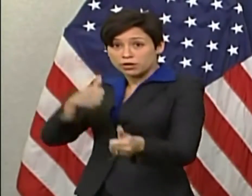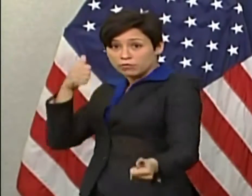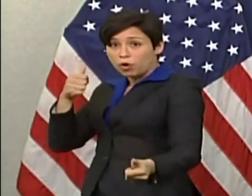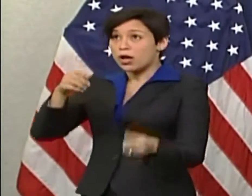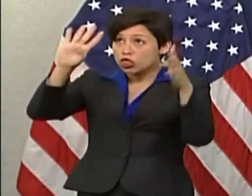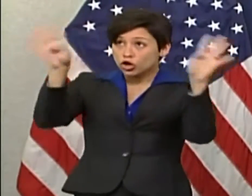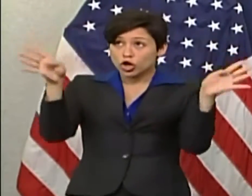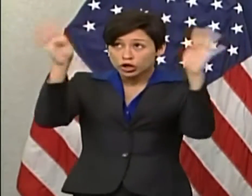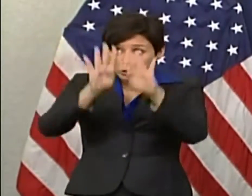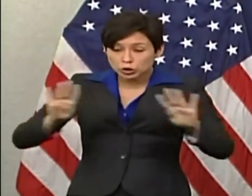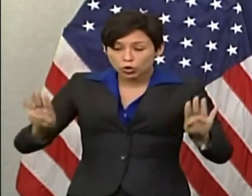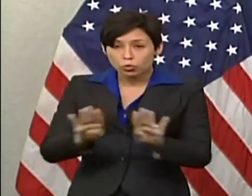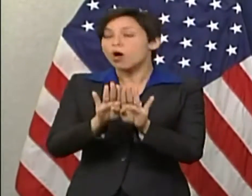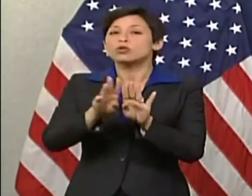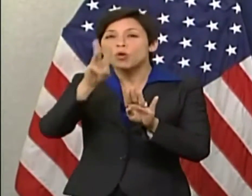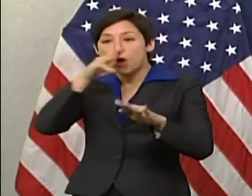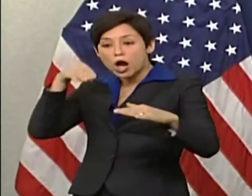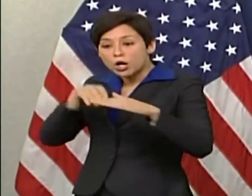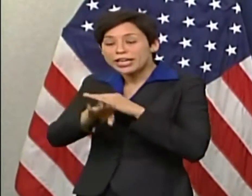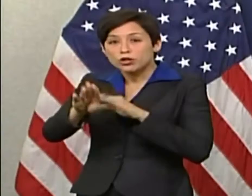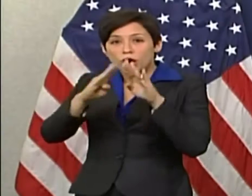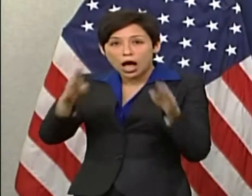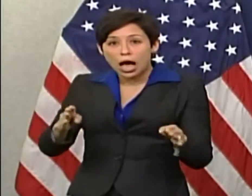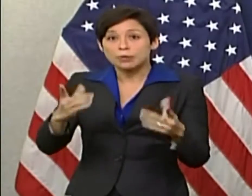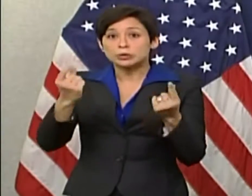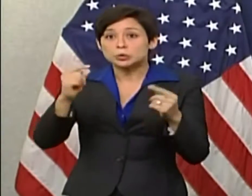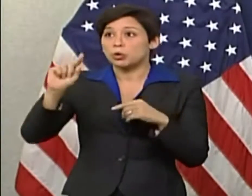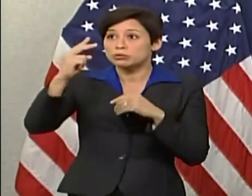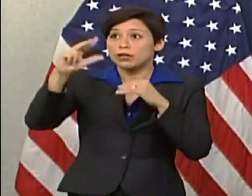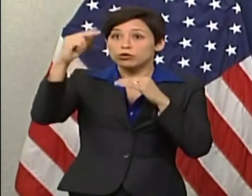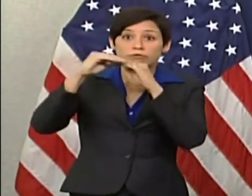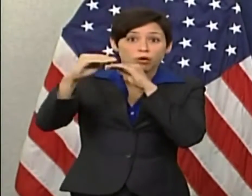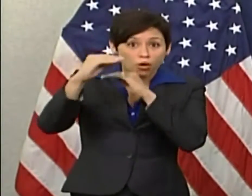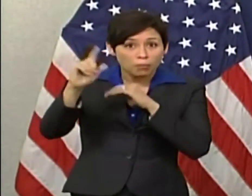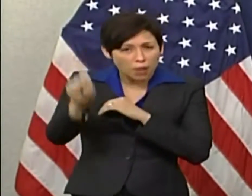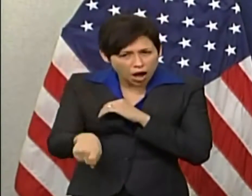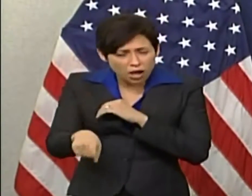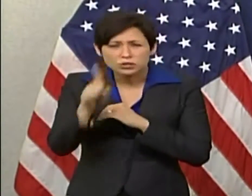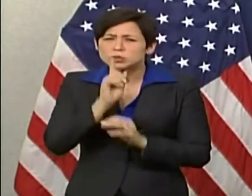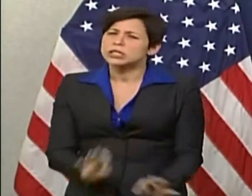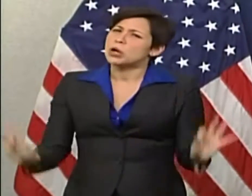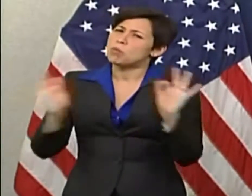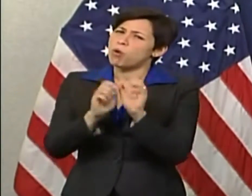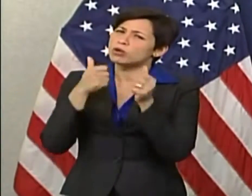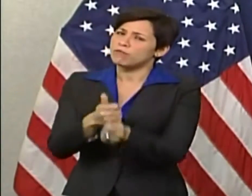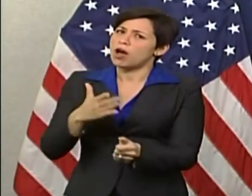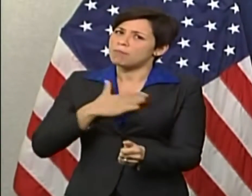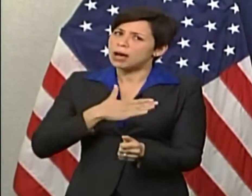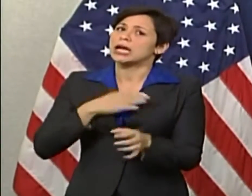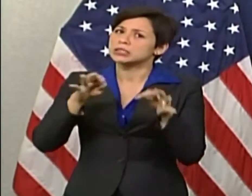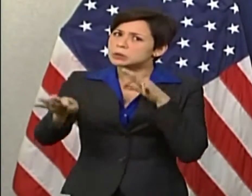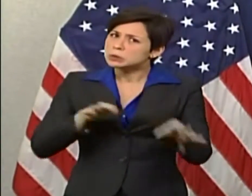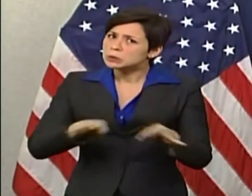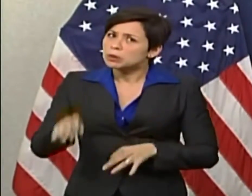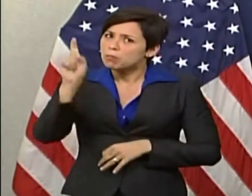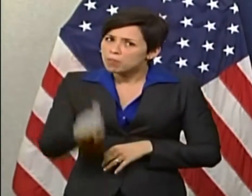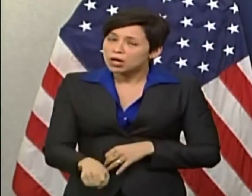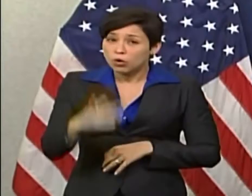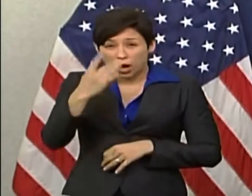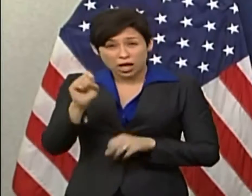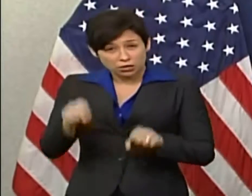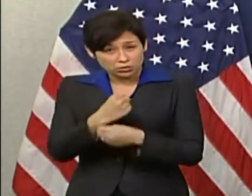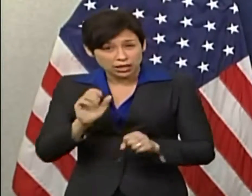drapes. If water is coming into your home, go to the highest area. It is very important that you follow these instructions. It could save your life